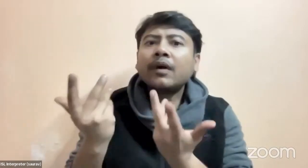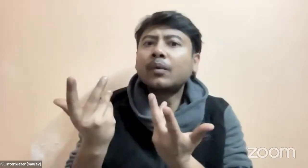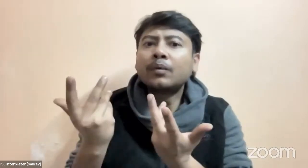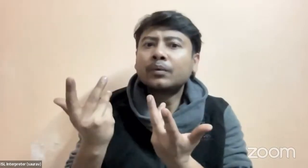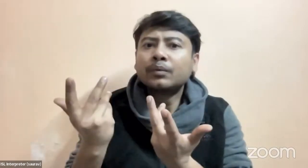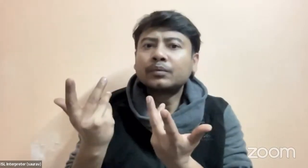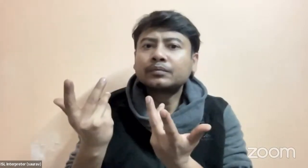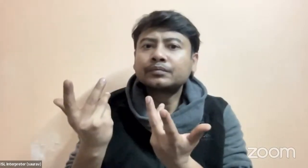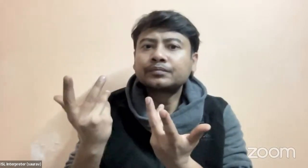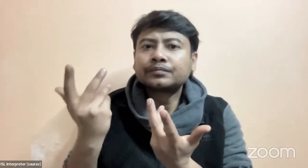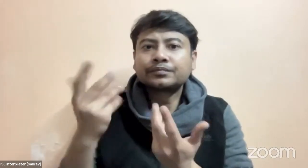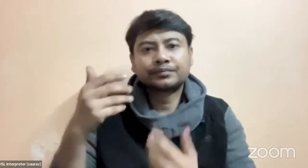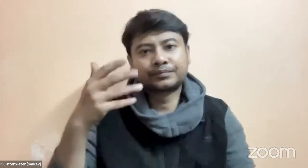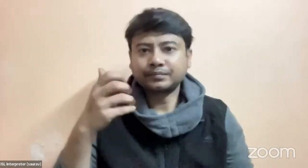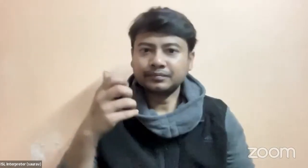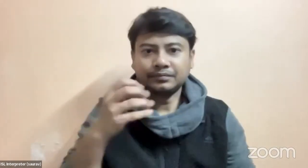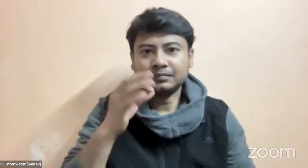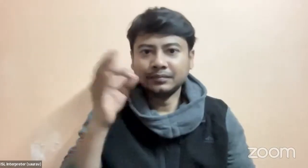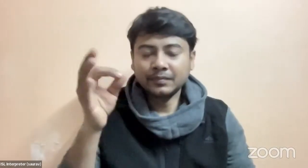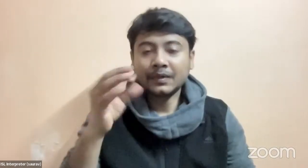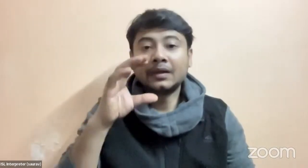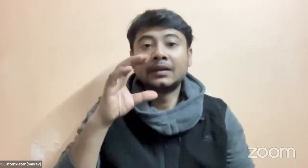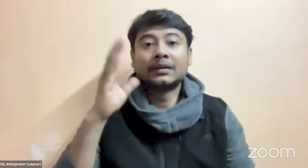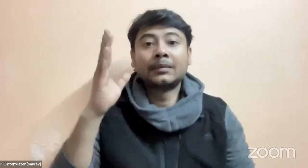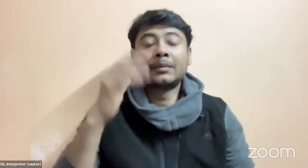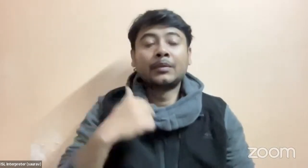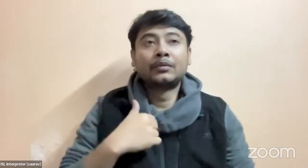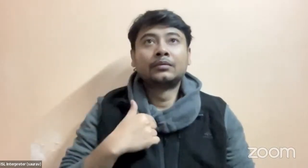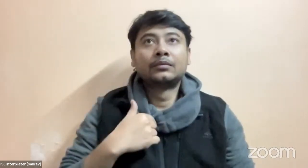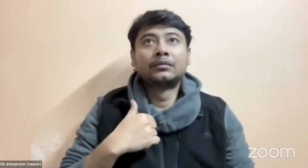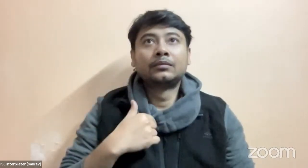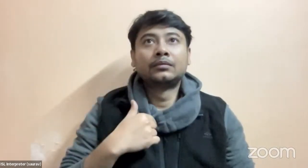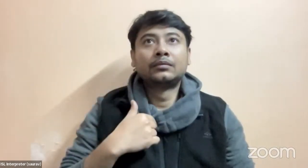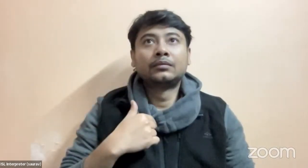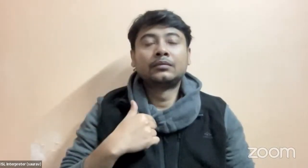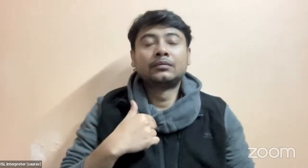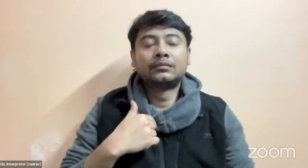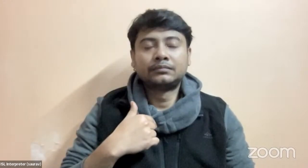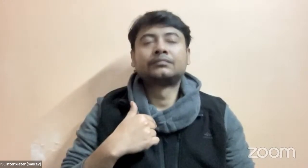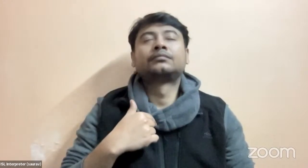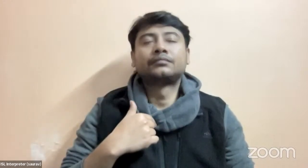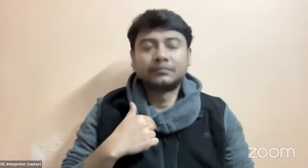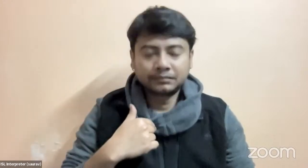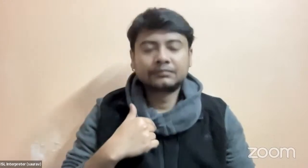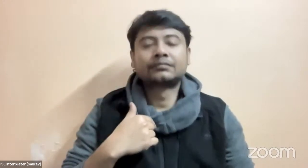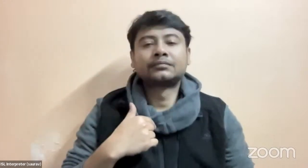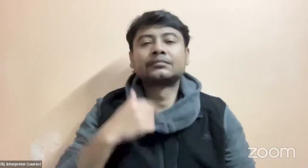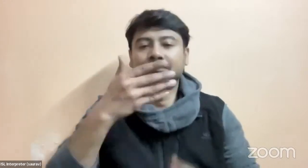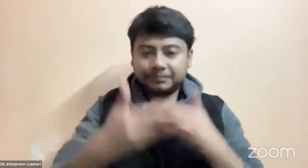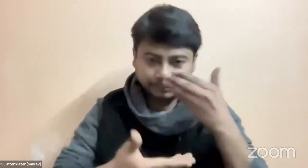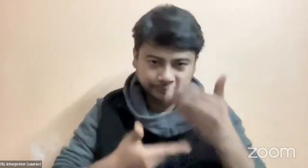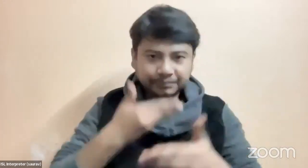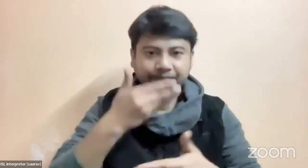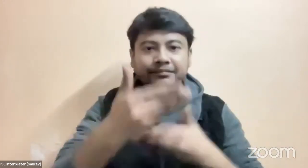At that time, Lord Chaitanya Mahaprabhu, he explains to Narada Muni, "Don't worry.